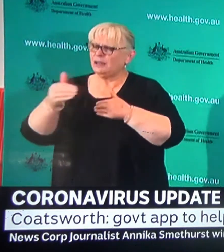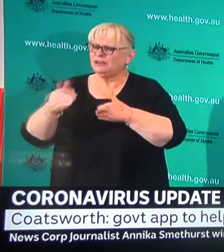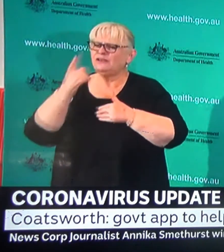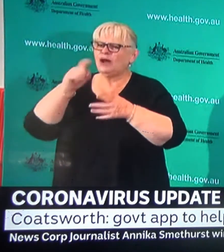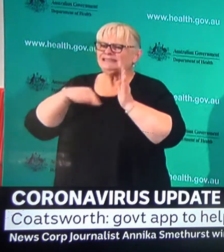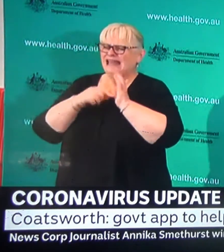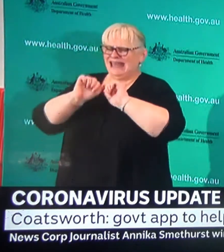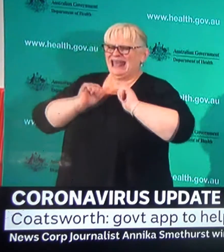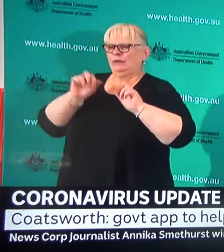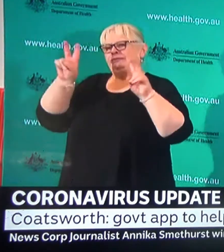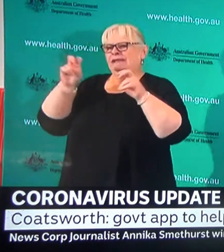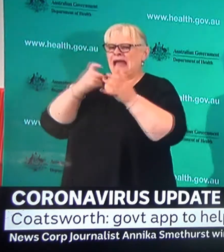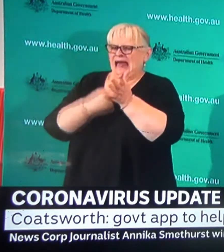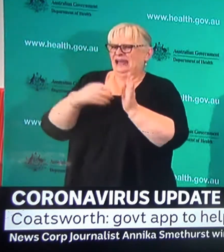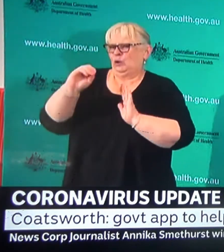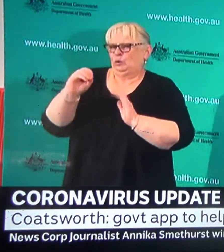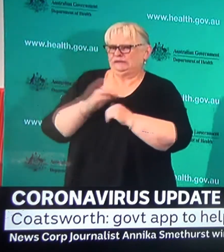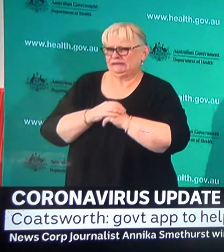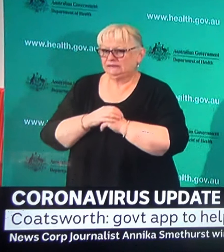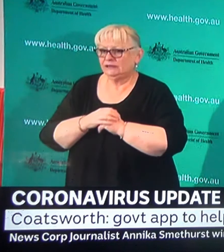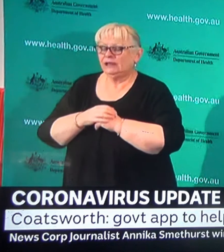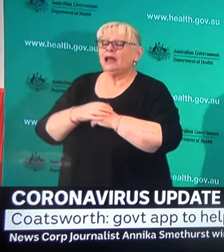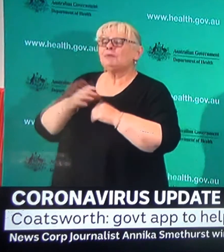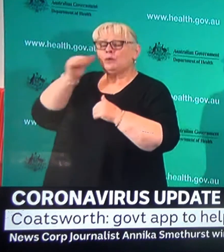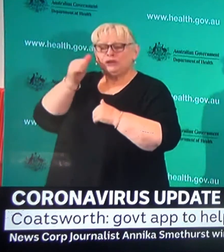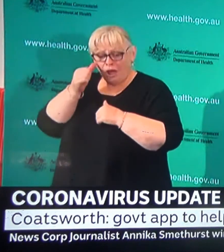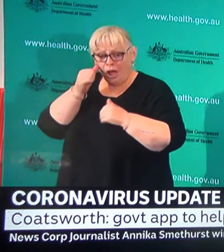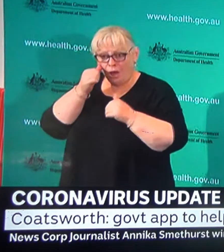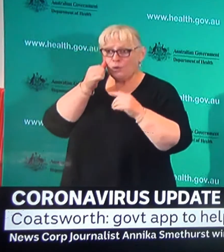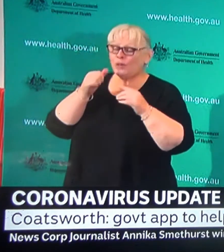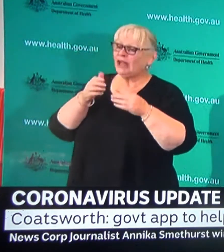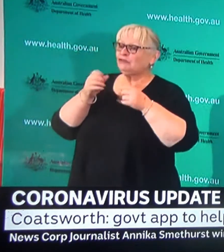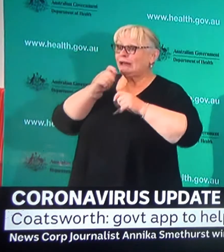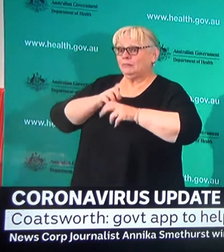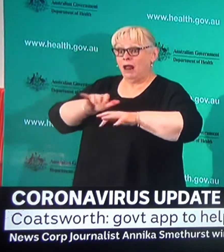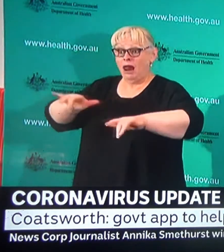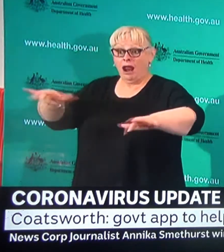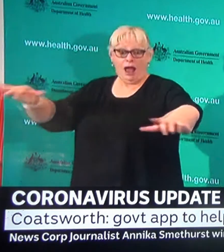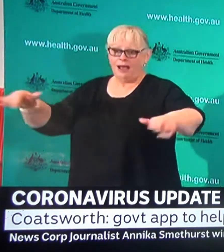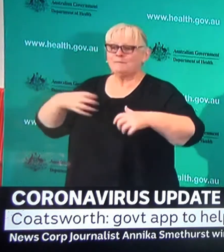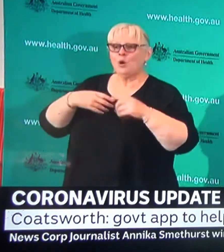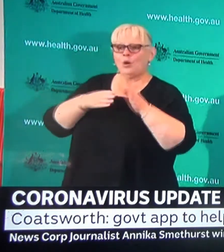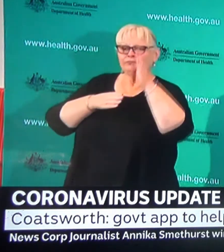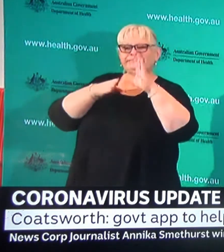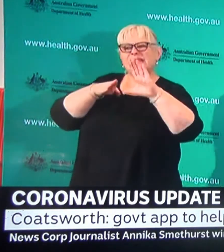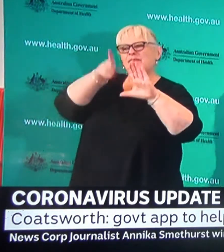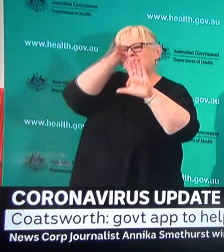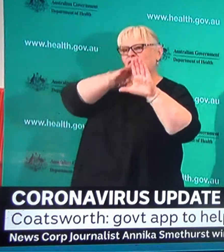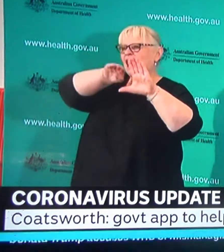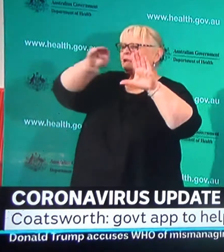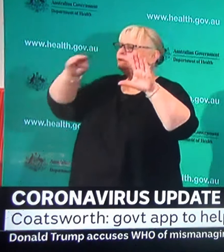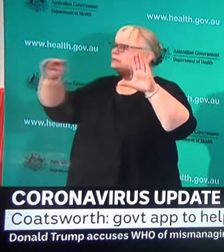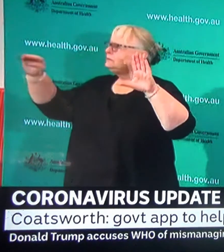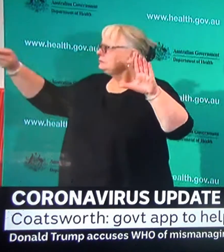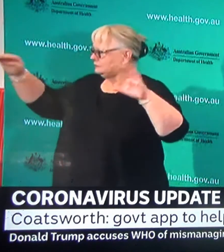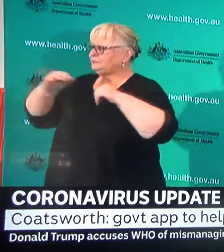is, but the overall principle is that the curve is flattening and that the measures that Australians are coming on board with are actually working. With